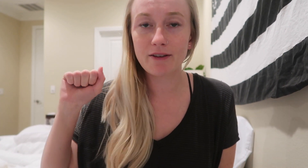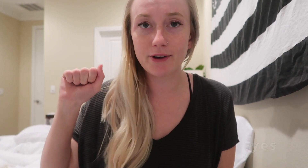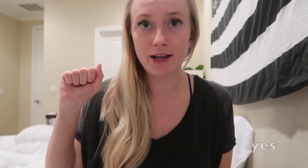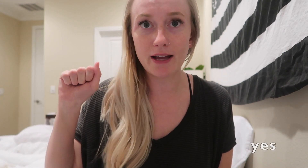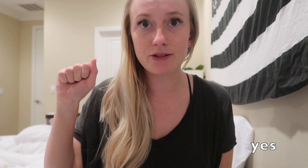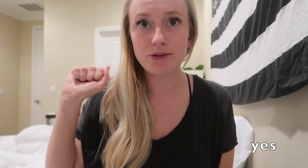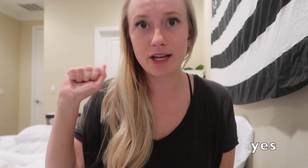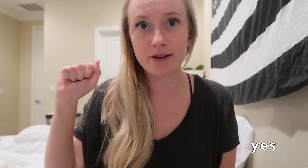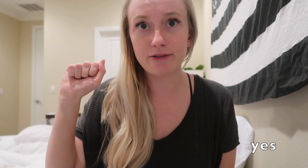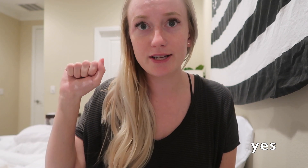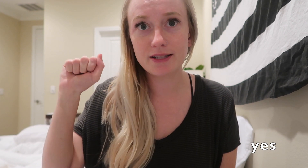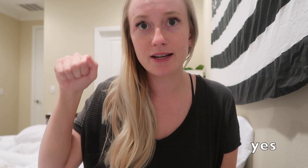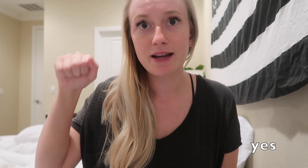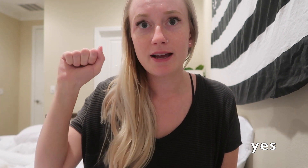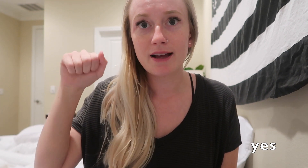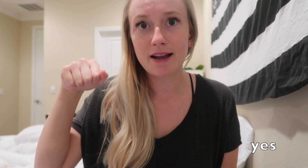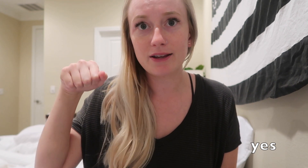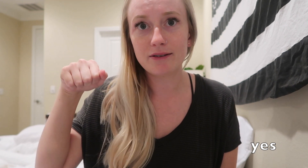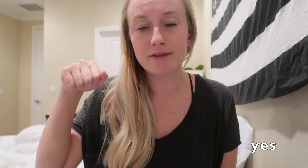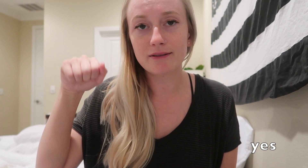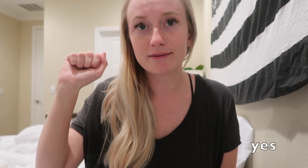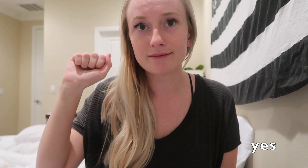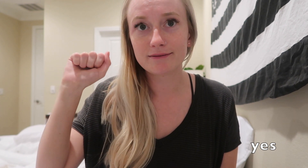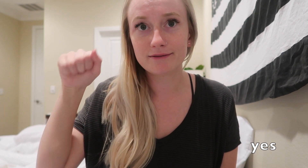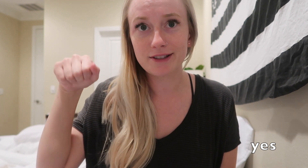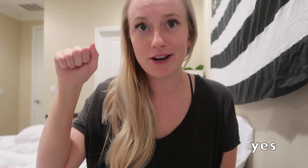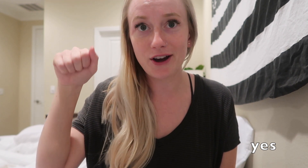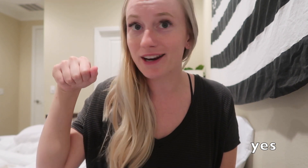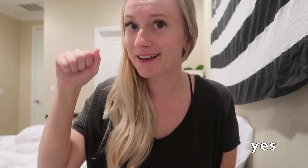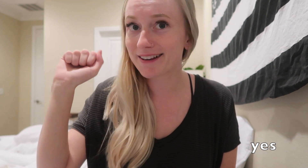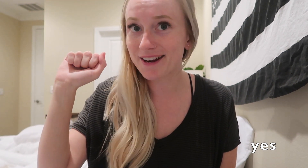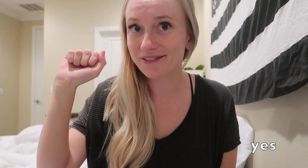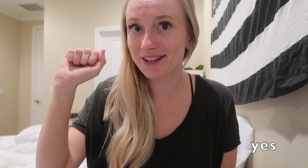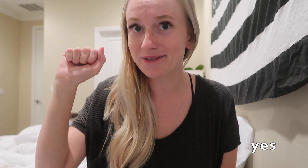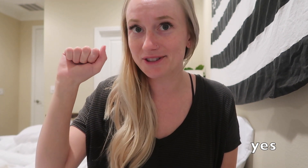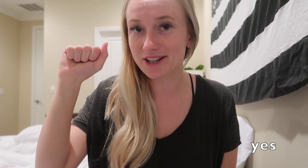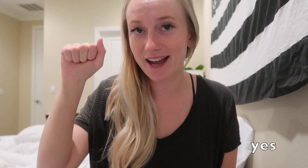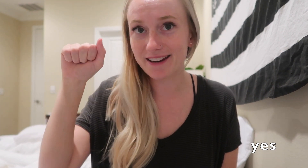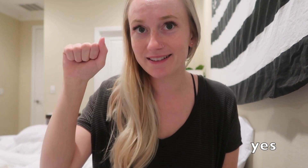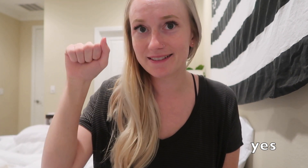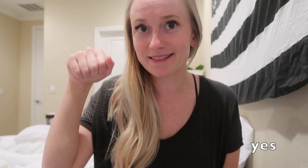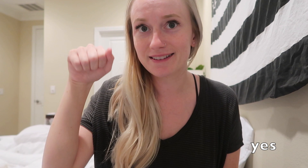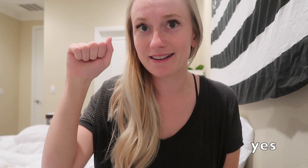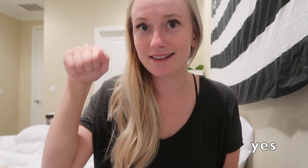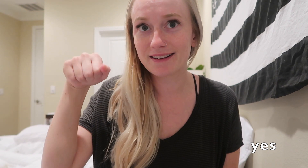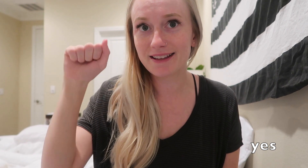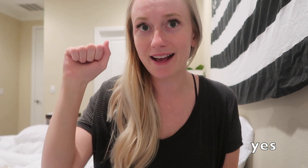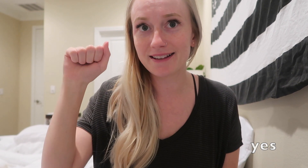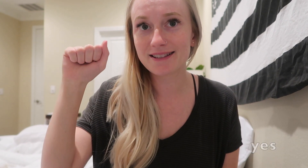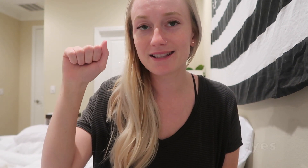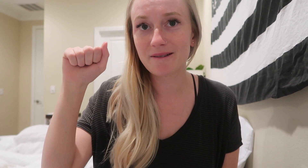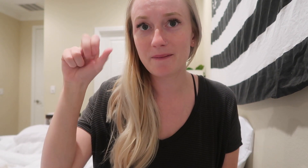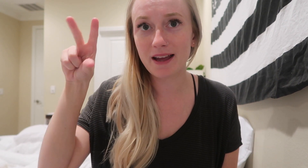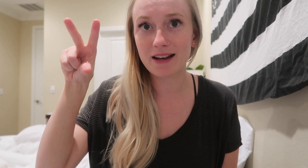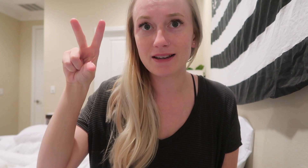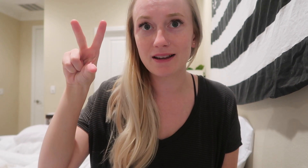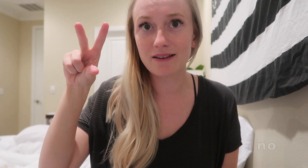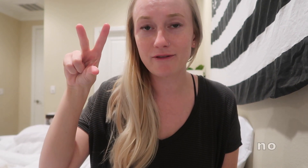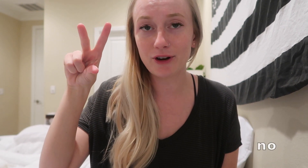for yes, you take your fist and you nod it kind of like you would your head. Yes. And for